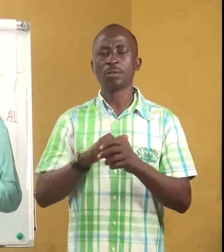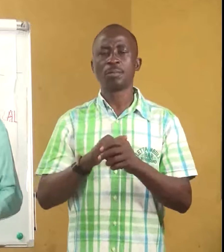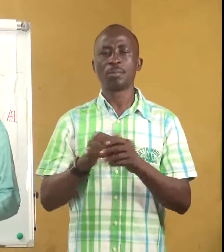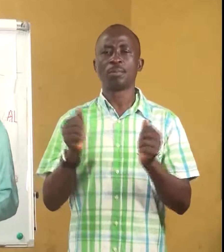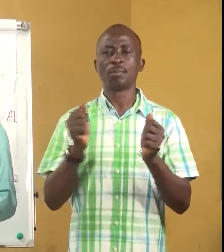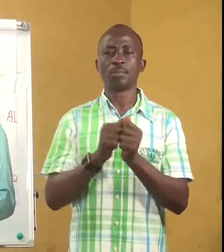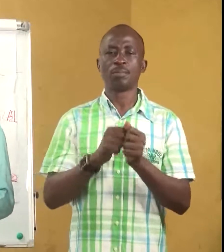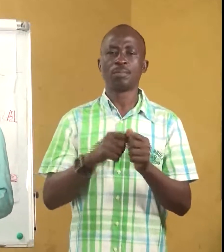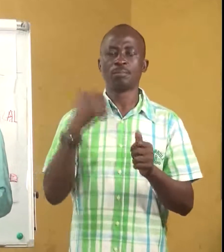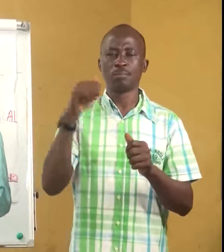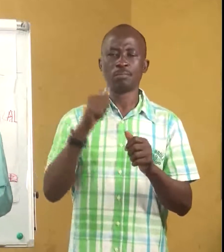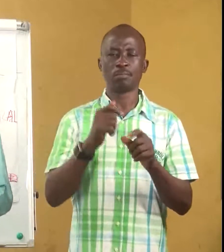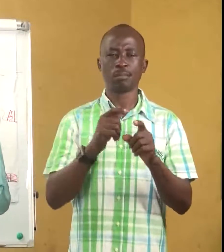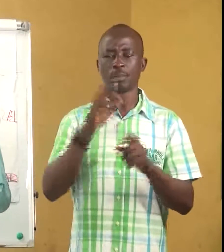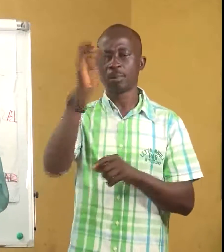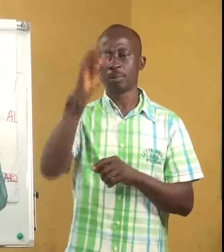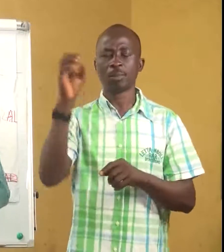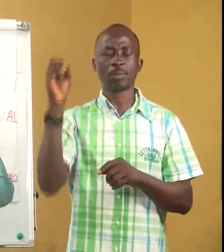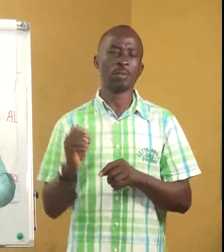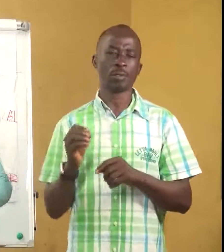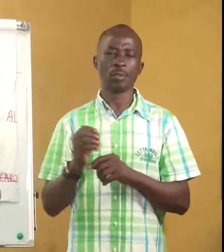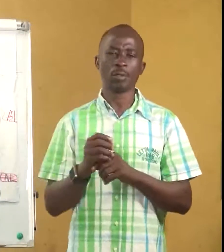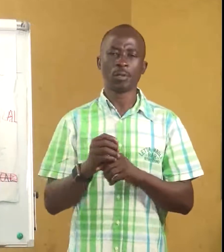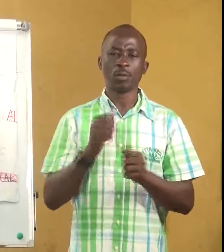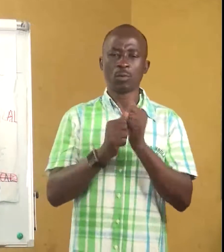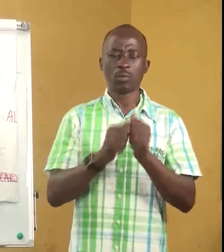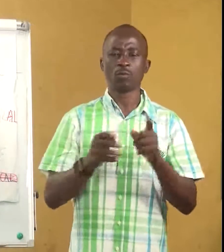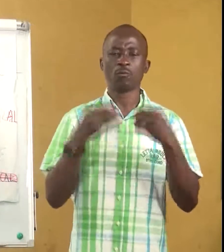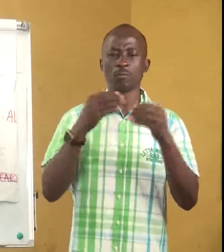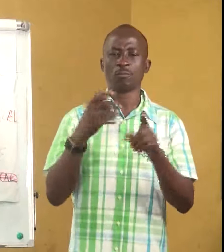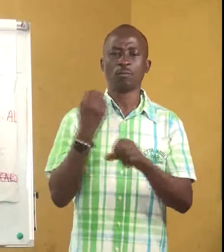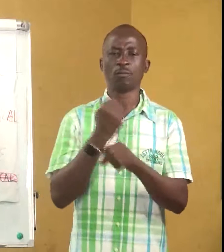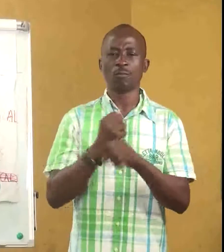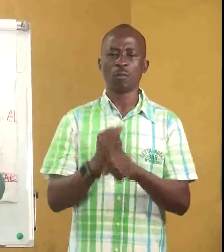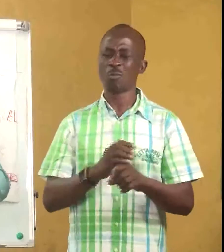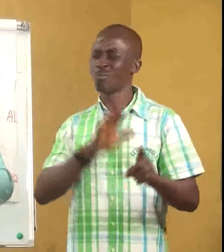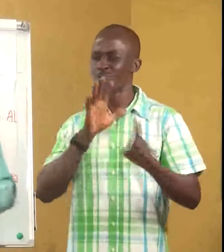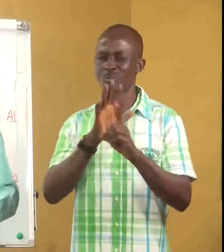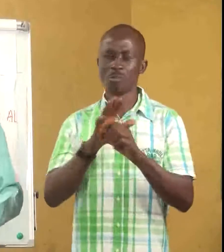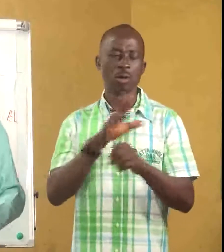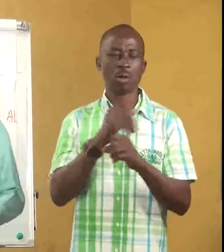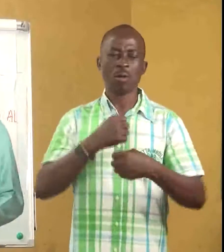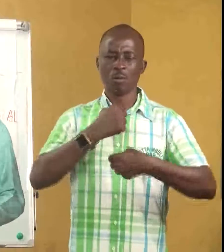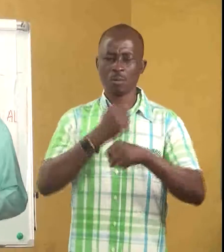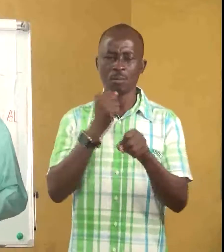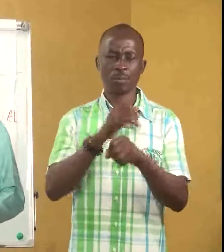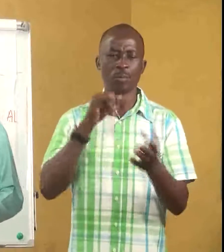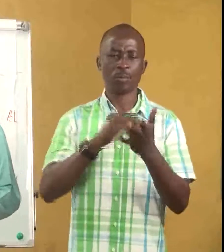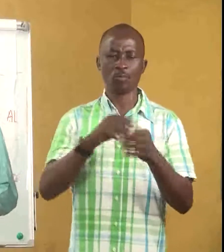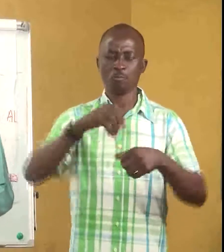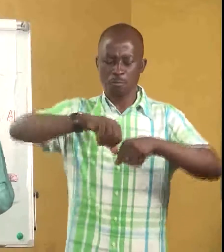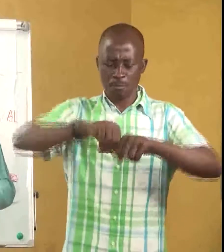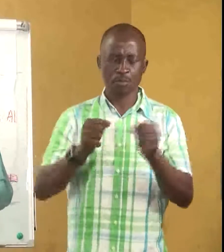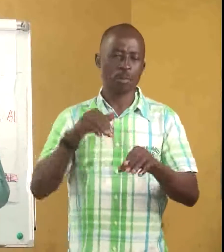least 10%, which gives the rock more pressure and eventually force it to